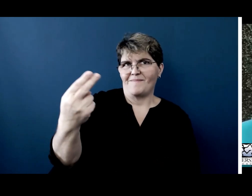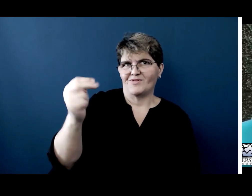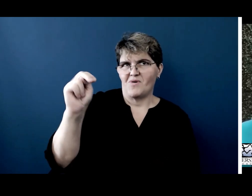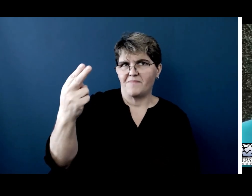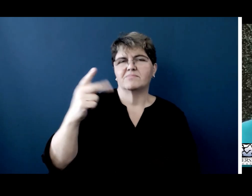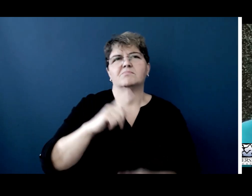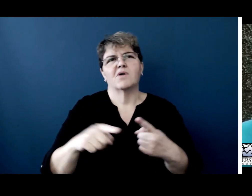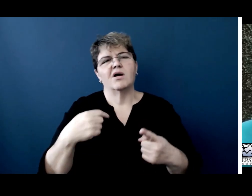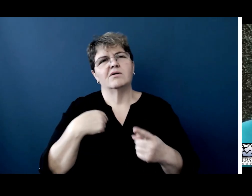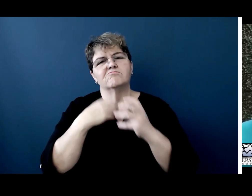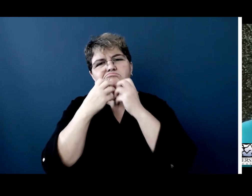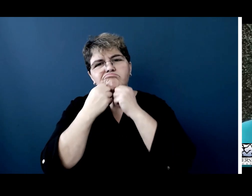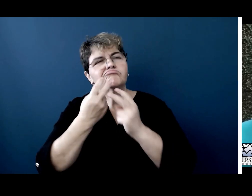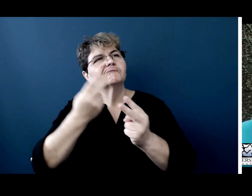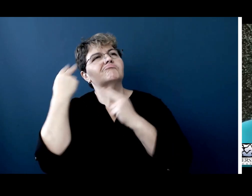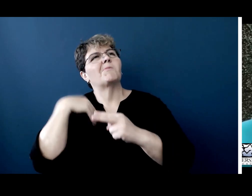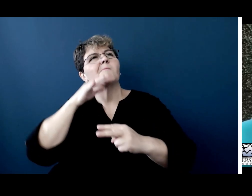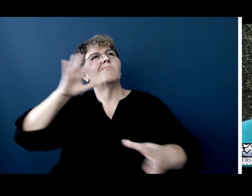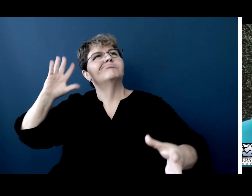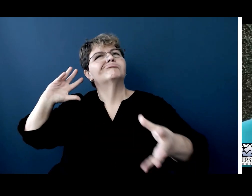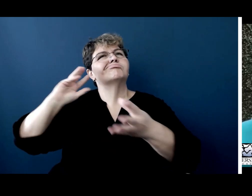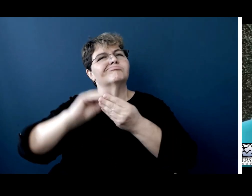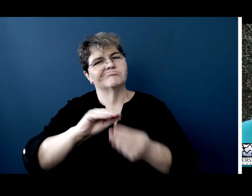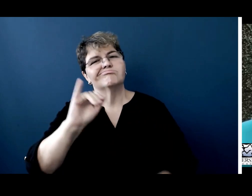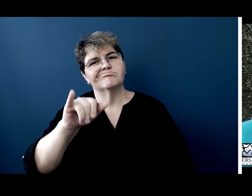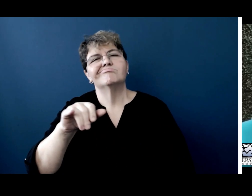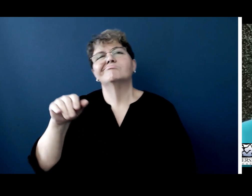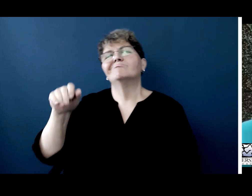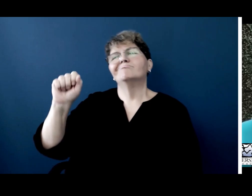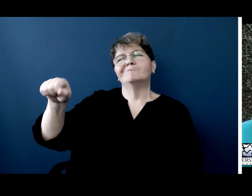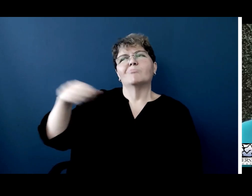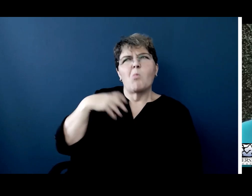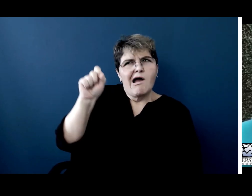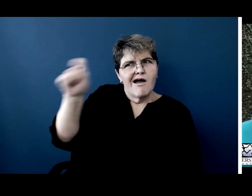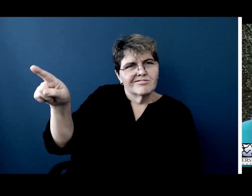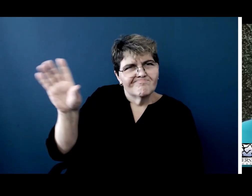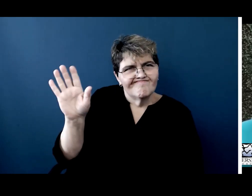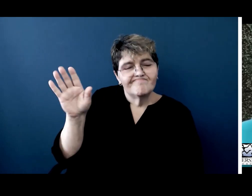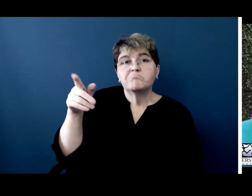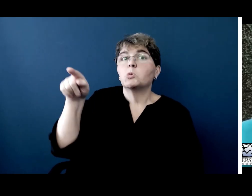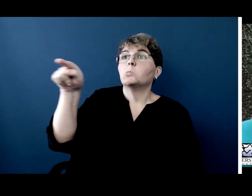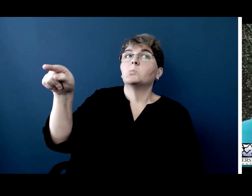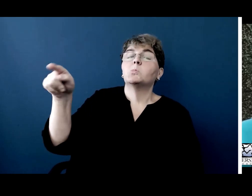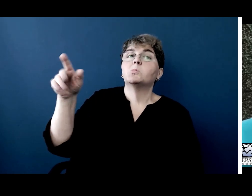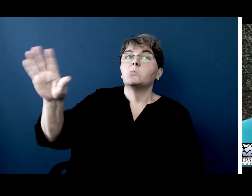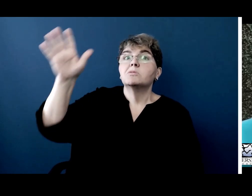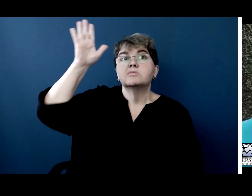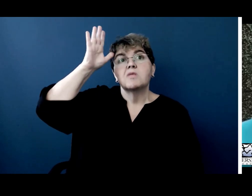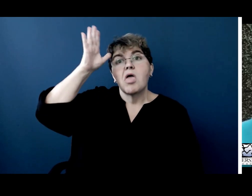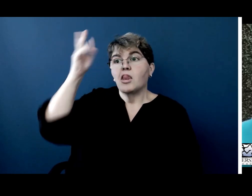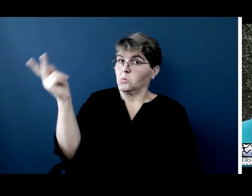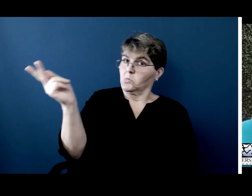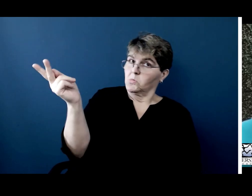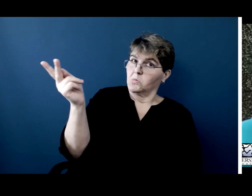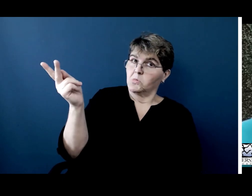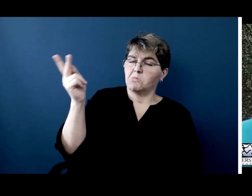about because it sounds like for you and your father, keeping some of those routines and those things that you guys